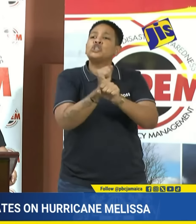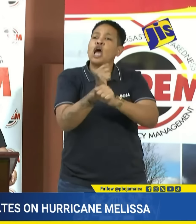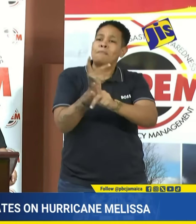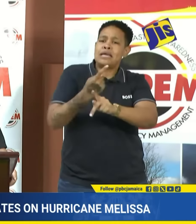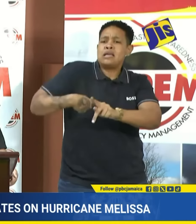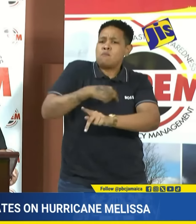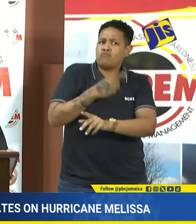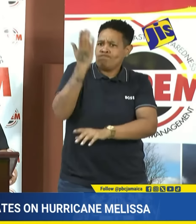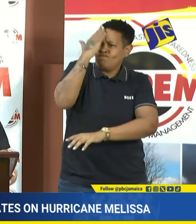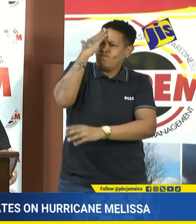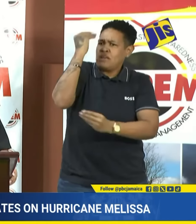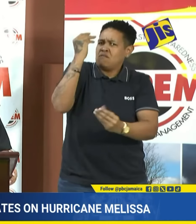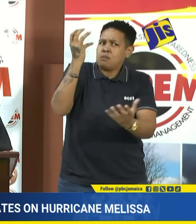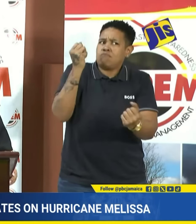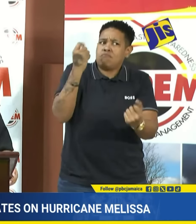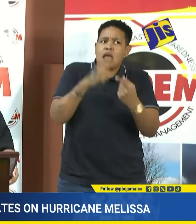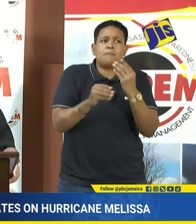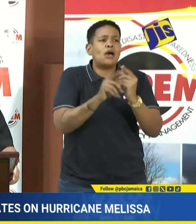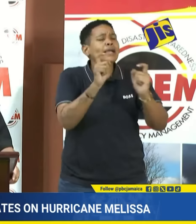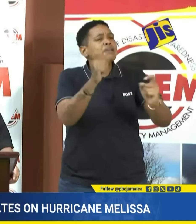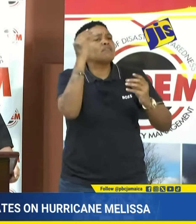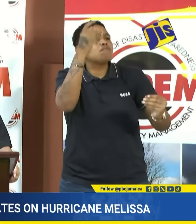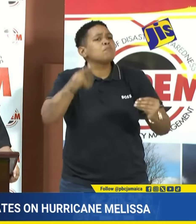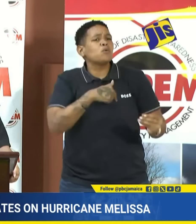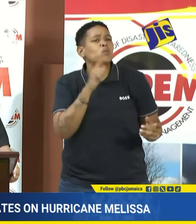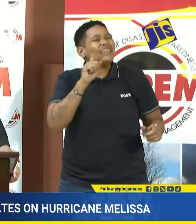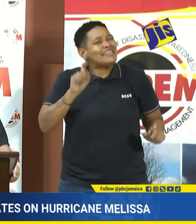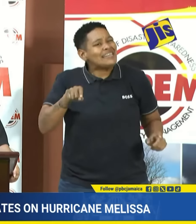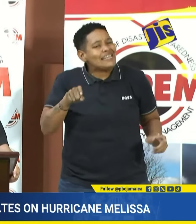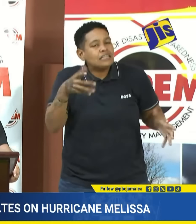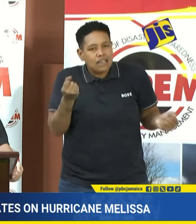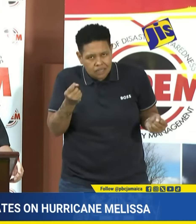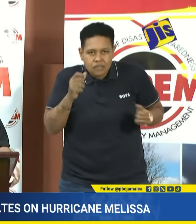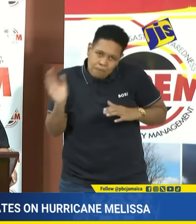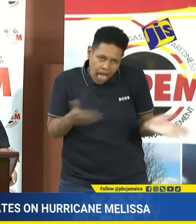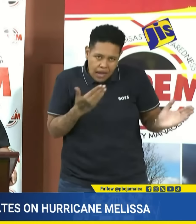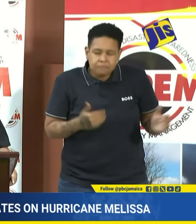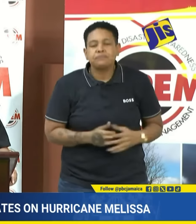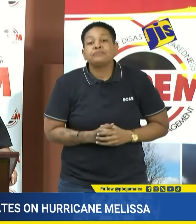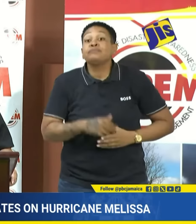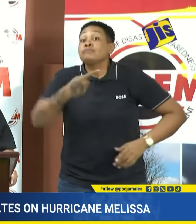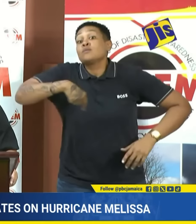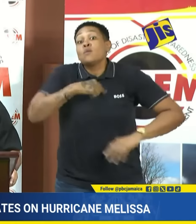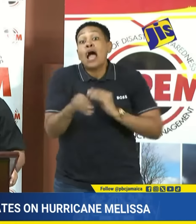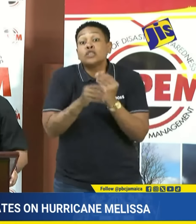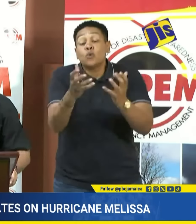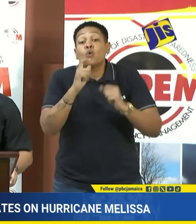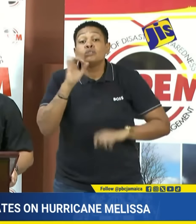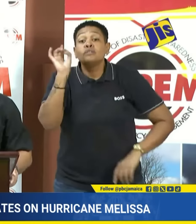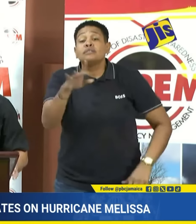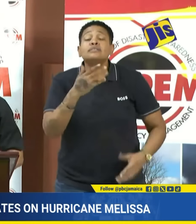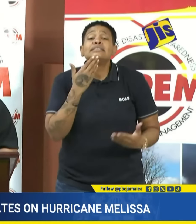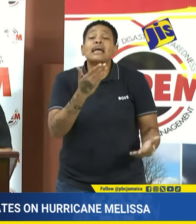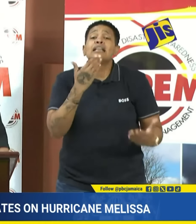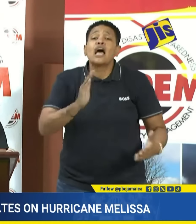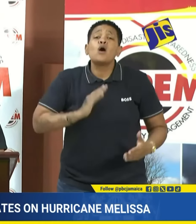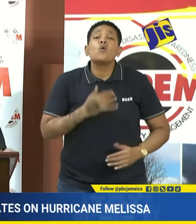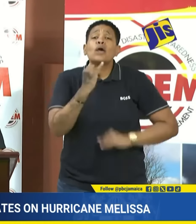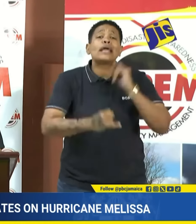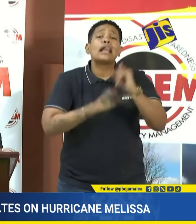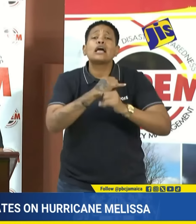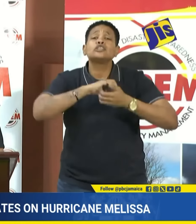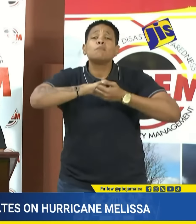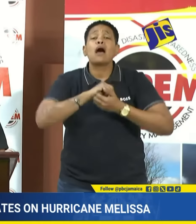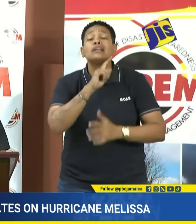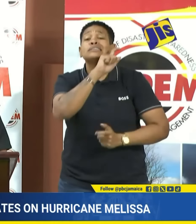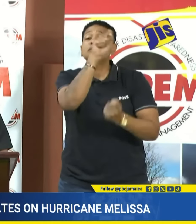keeping us up to date and giving us the information that we absolutely need to plan. We also want to put on record our thanks to our international